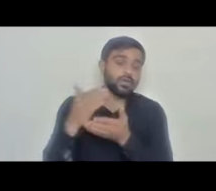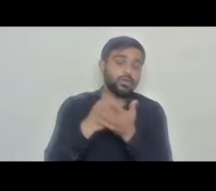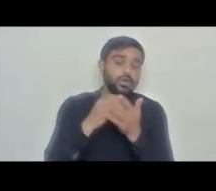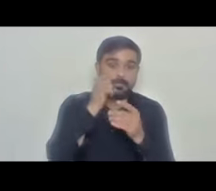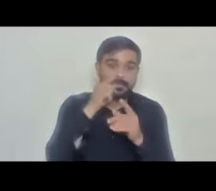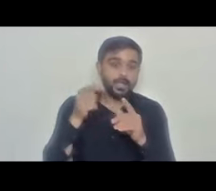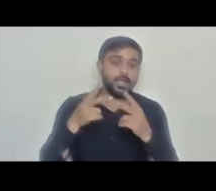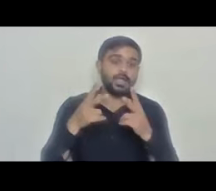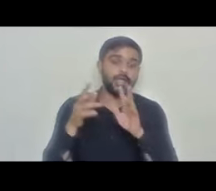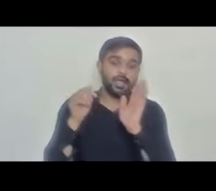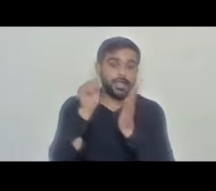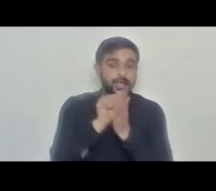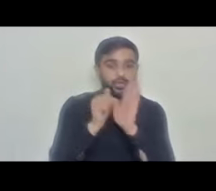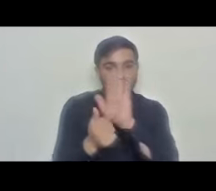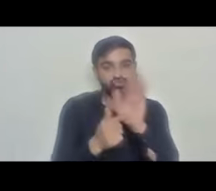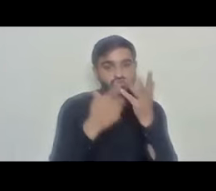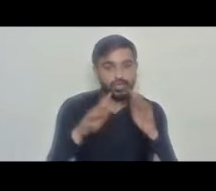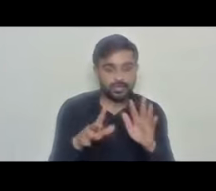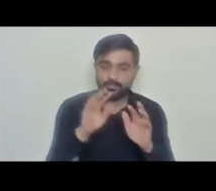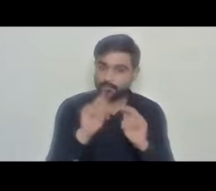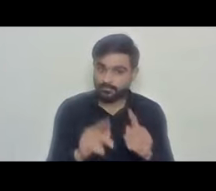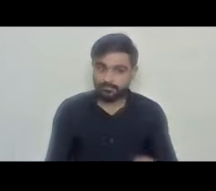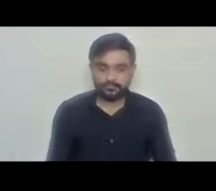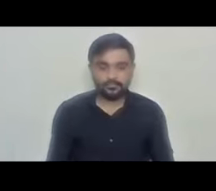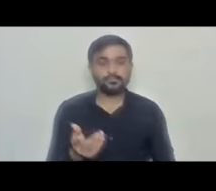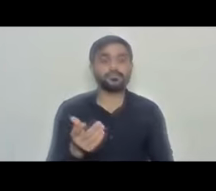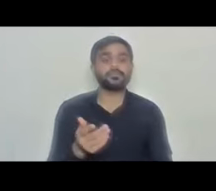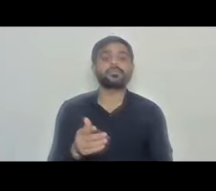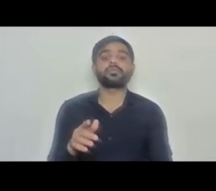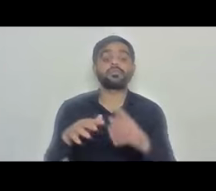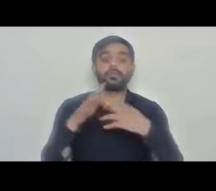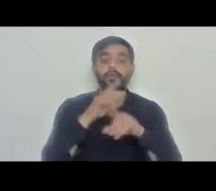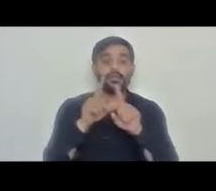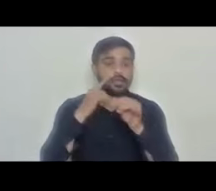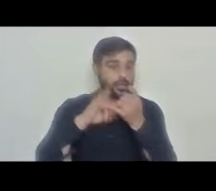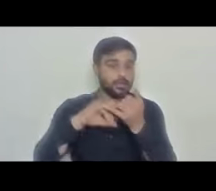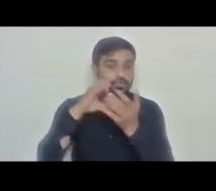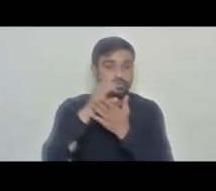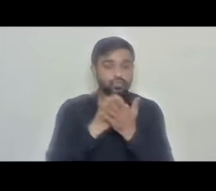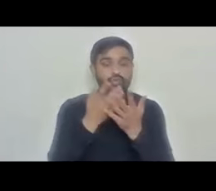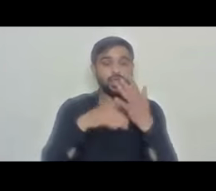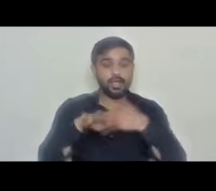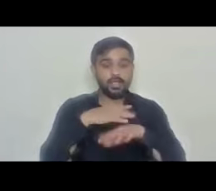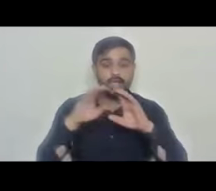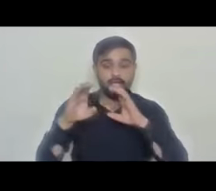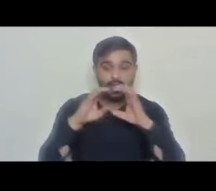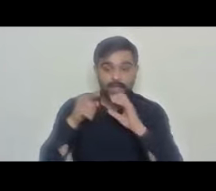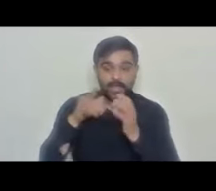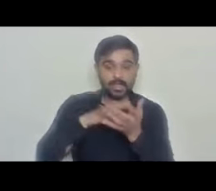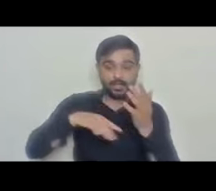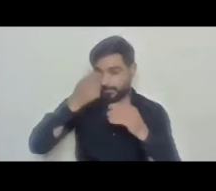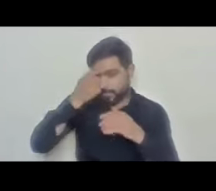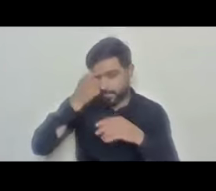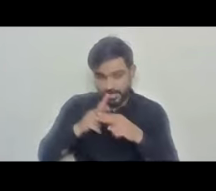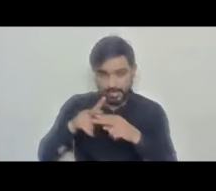the advertisements that they have shown. Okay. So in discourse analysis, I'll go into how the communication around the certain issue that I